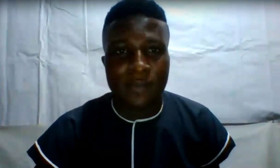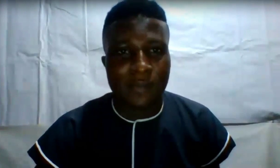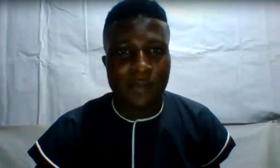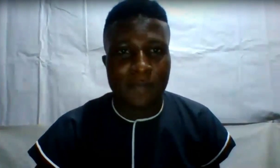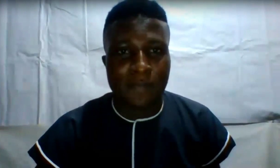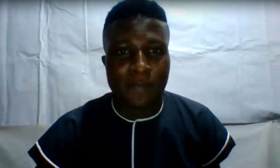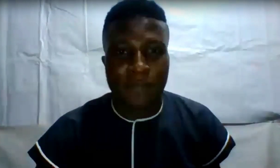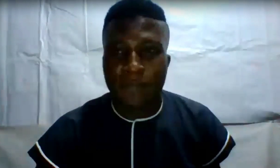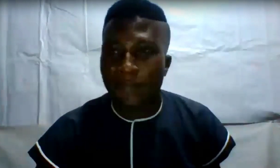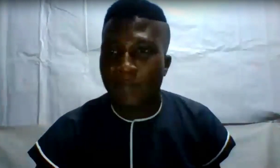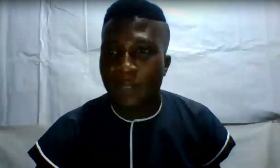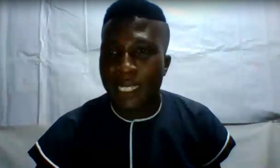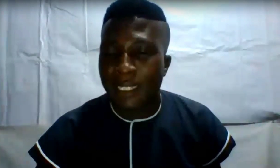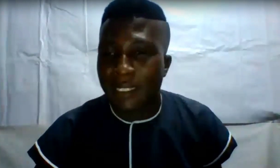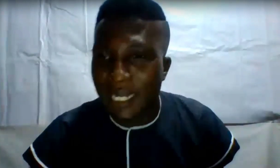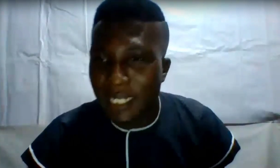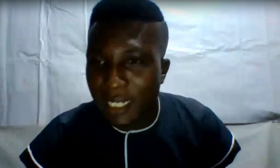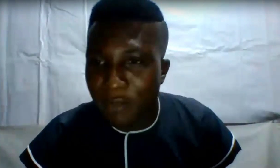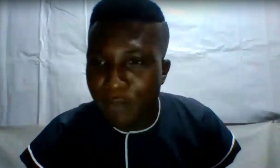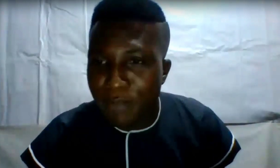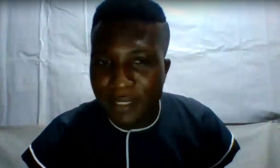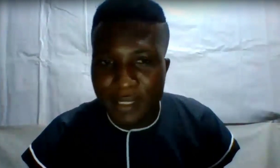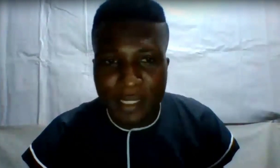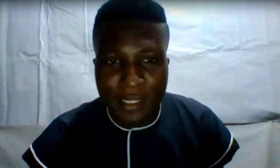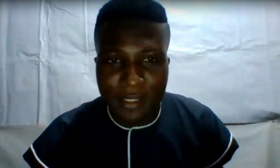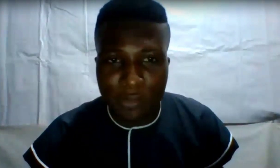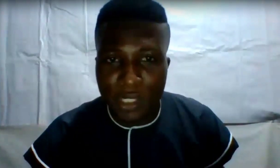It's Adekambi Mercy still with us?